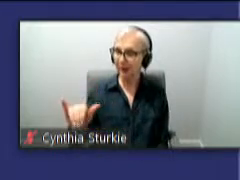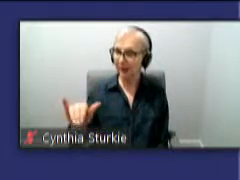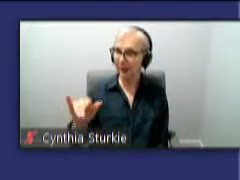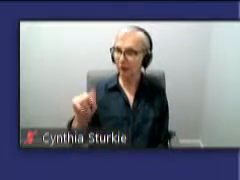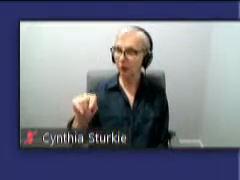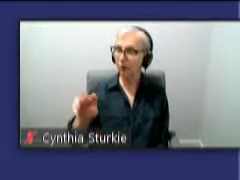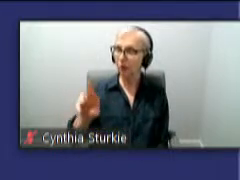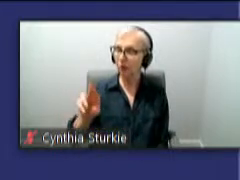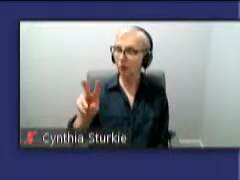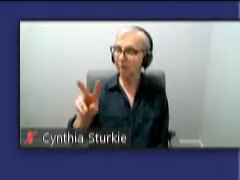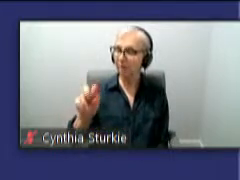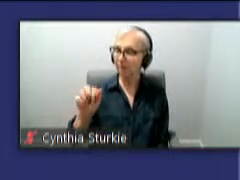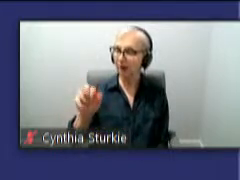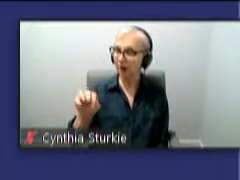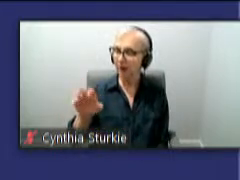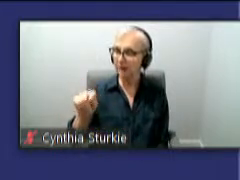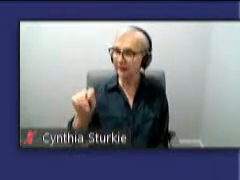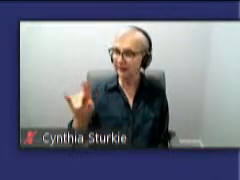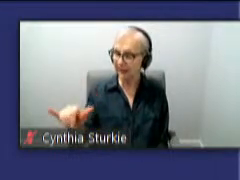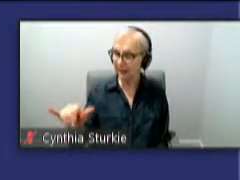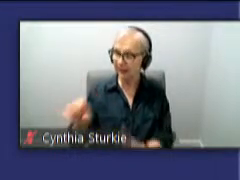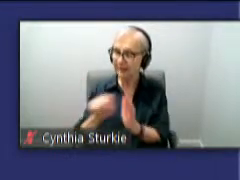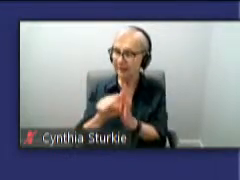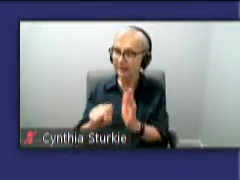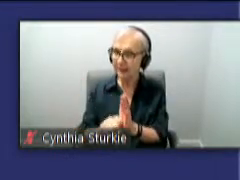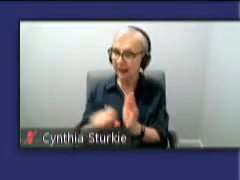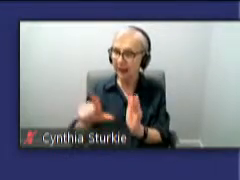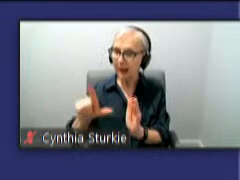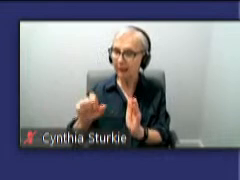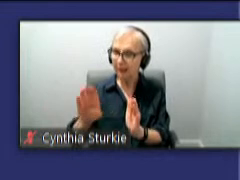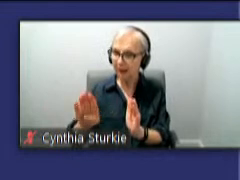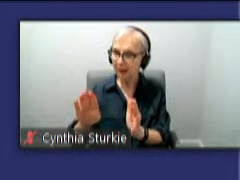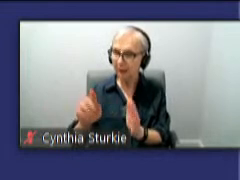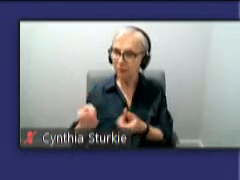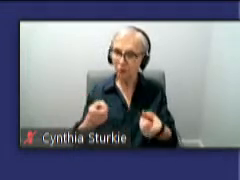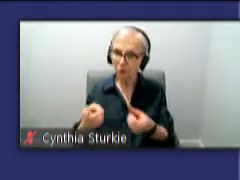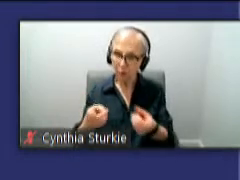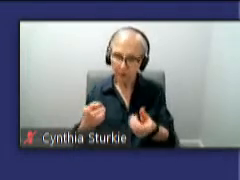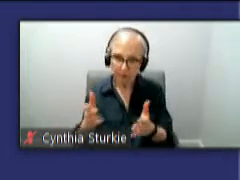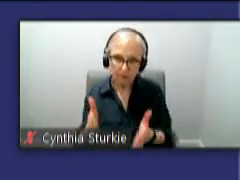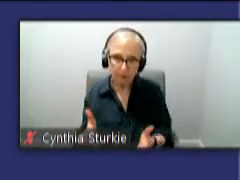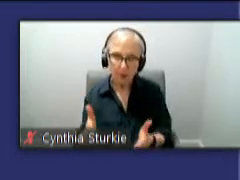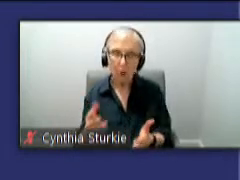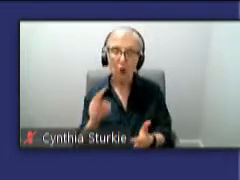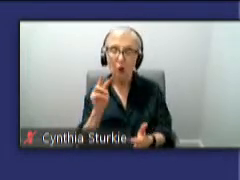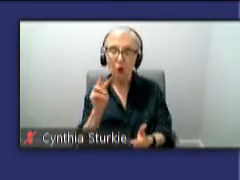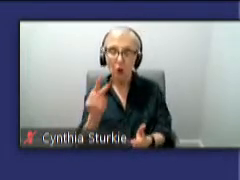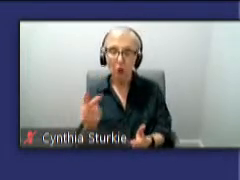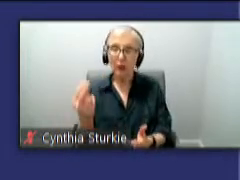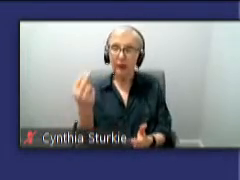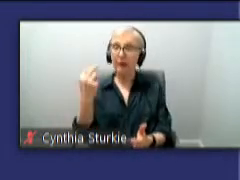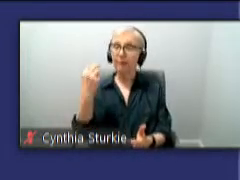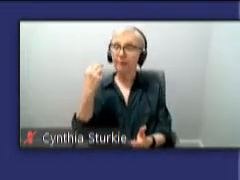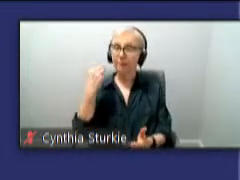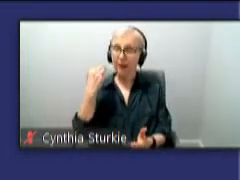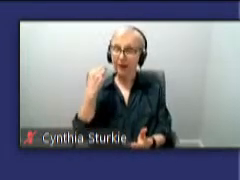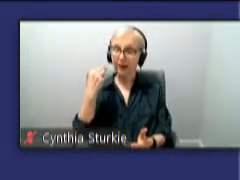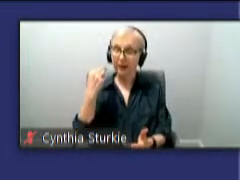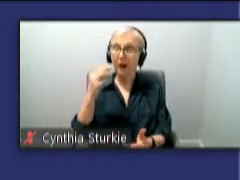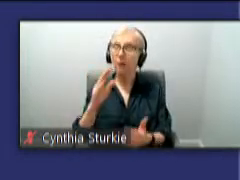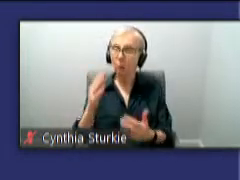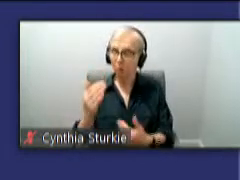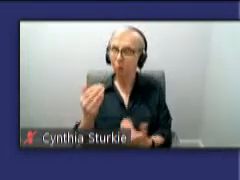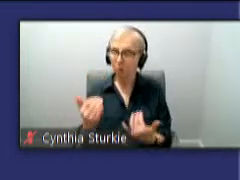Director. You know, in looking back, looking ahead, I just want to start by acknowledging how